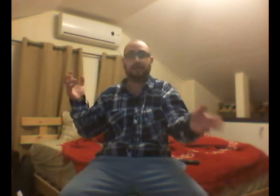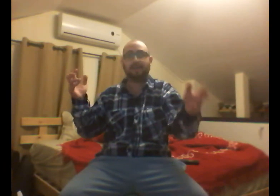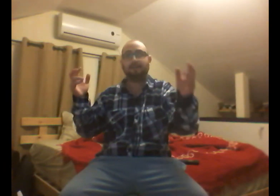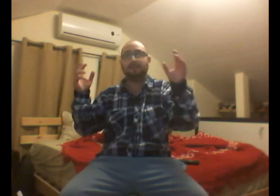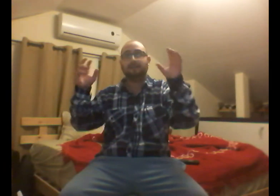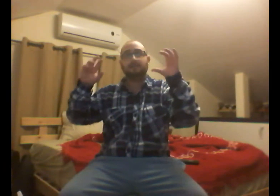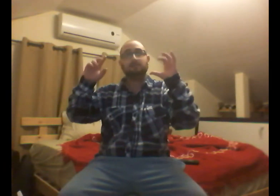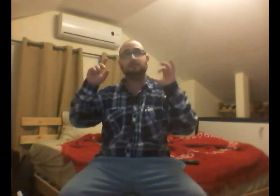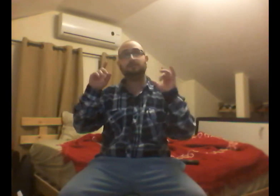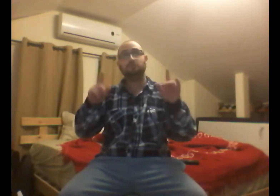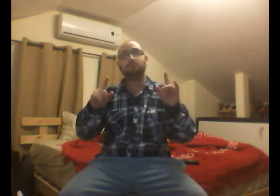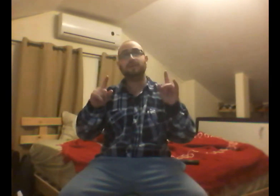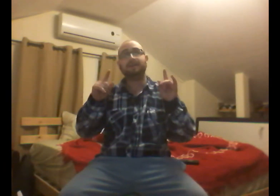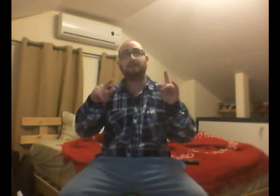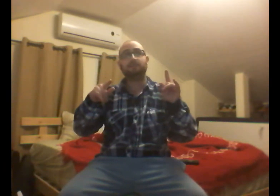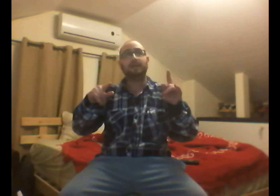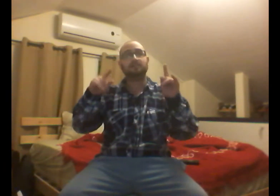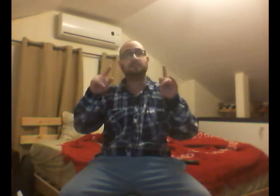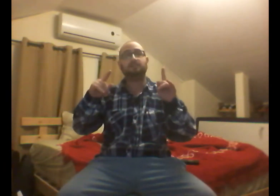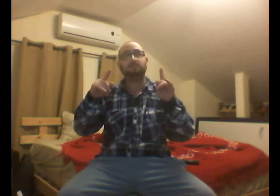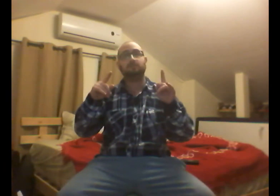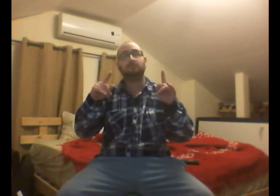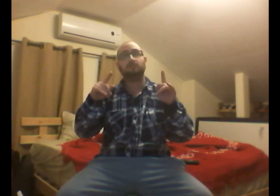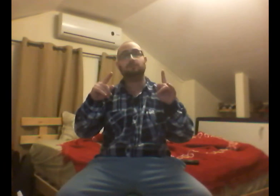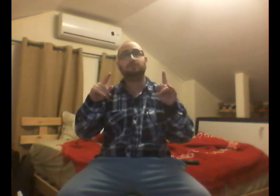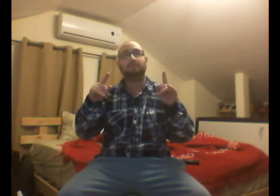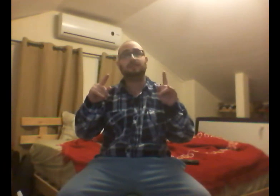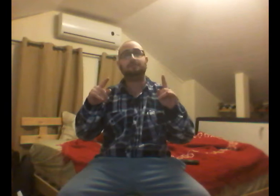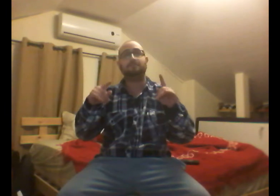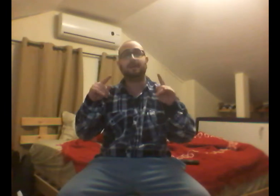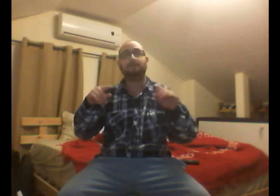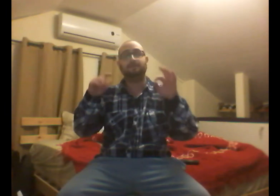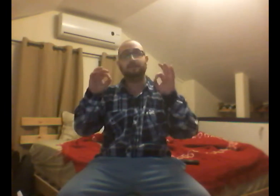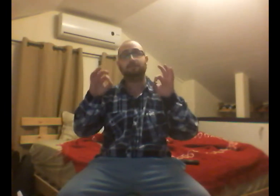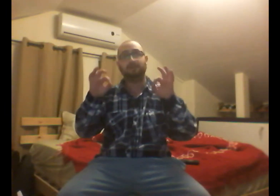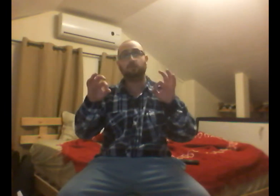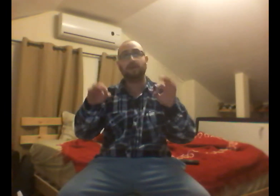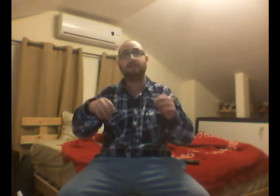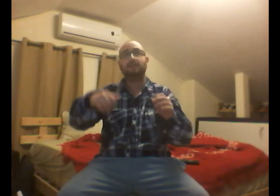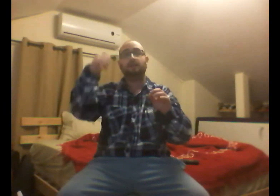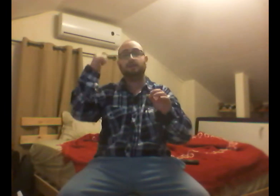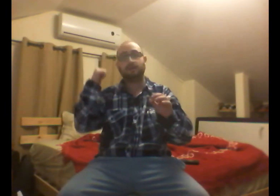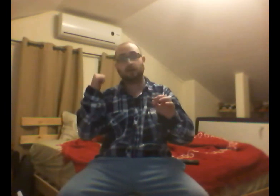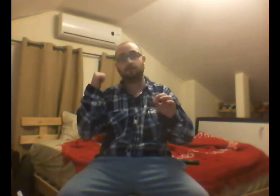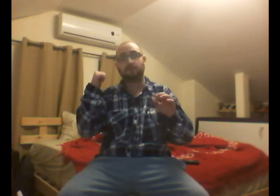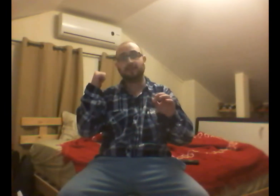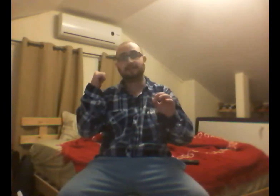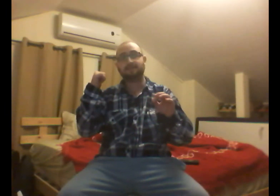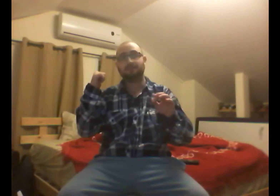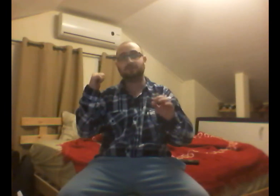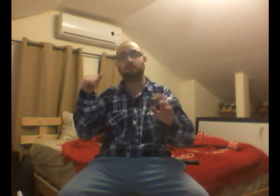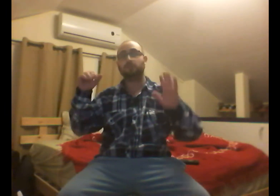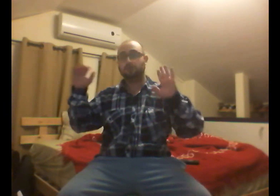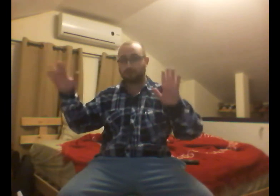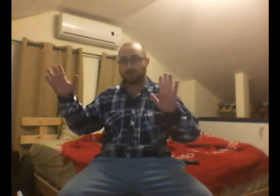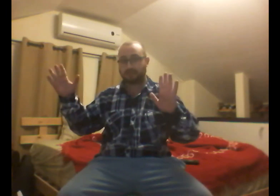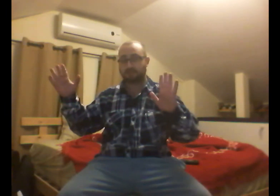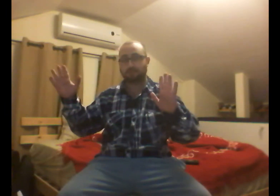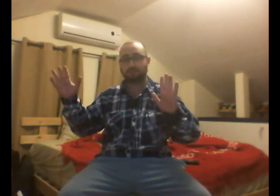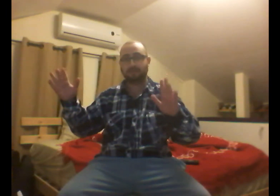And the Superman character actually came back in a very big way on the last episode, which we'll get to in a minute.